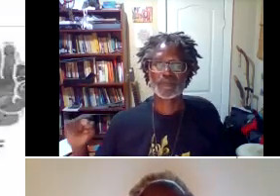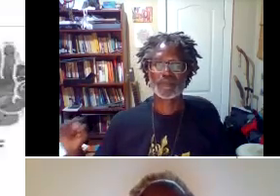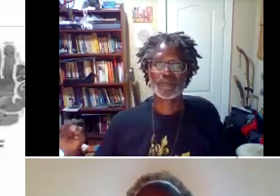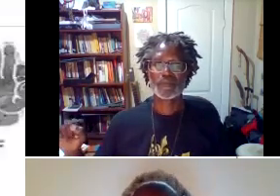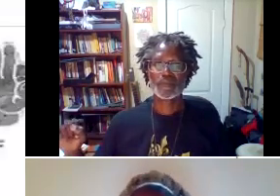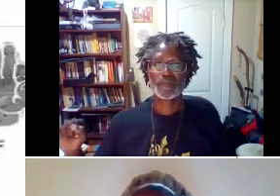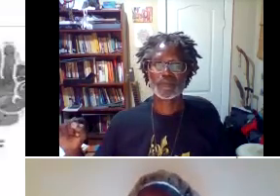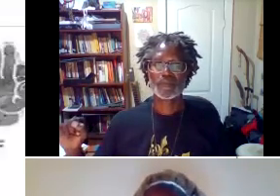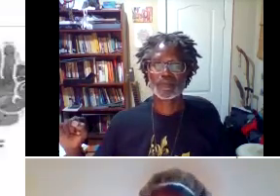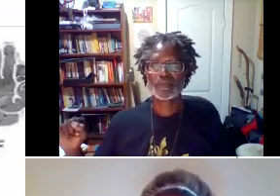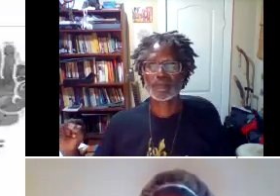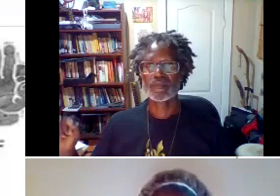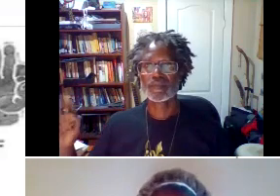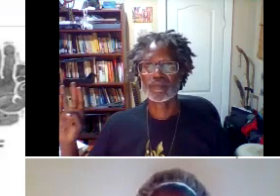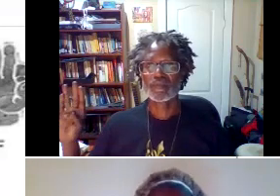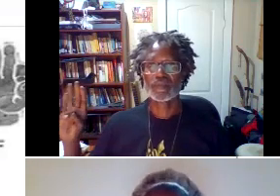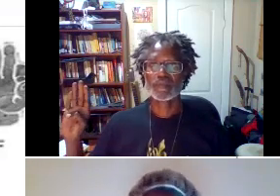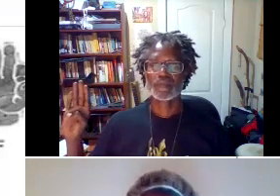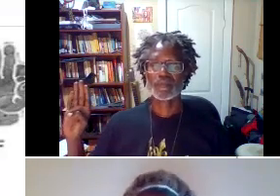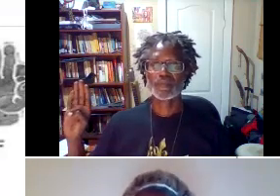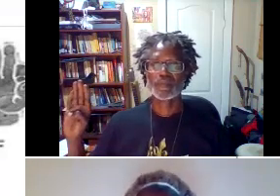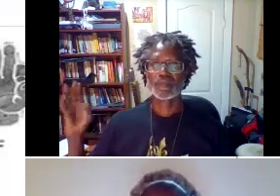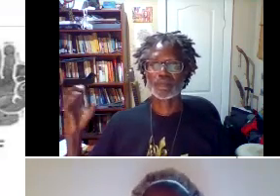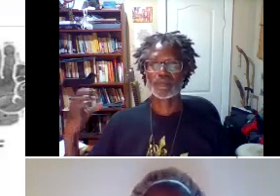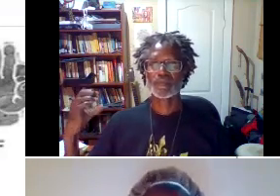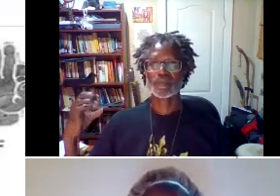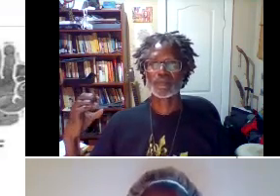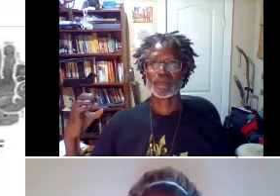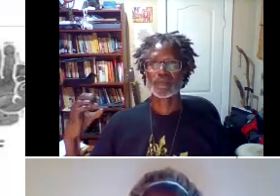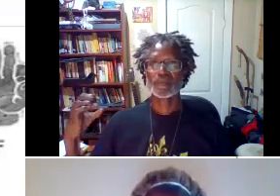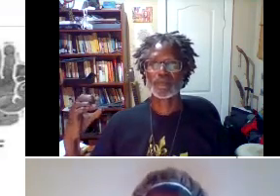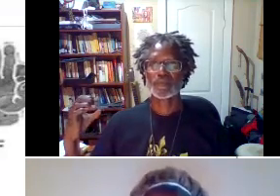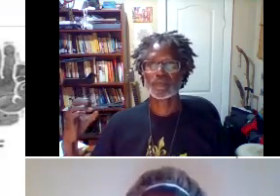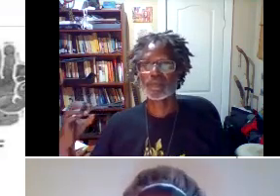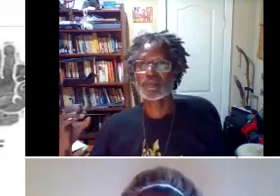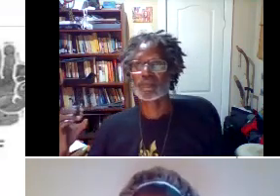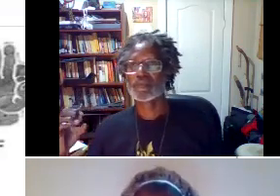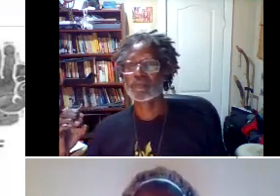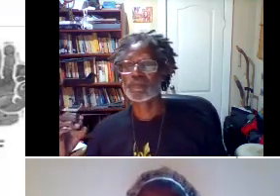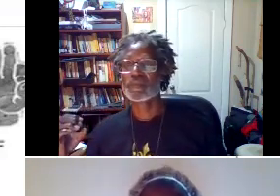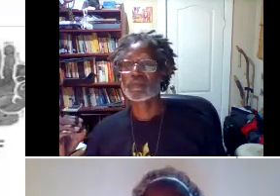autism last night. And I just read about what you were saying. Yep.